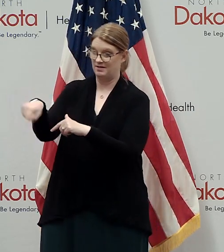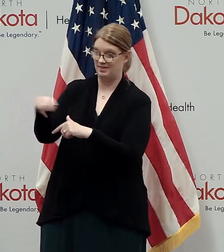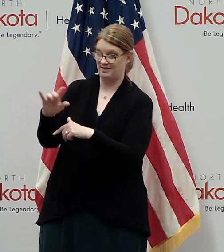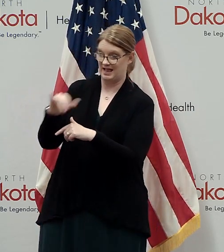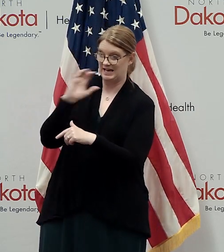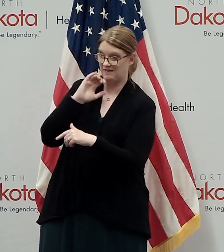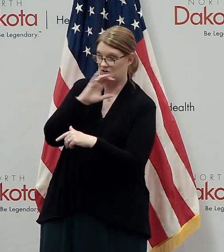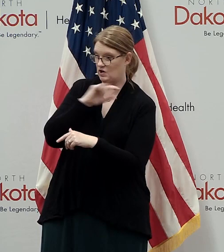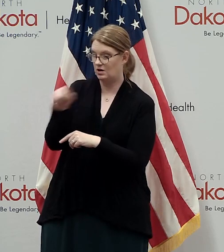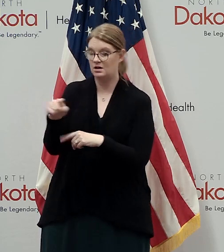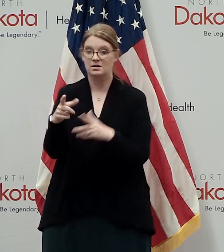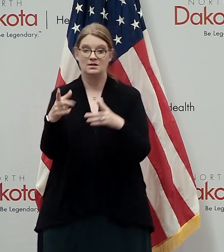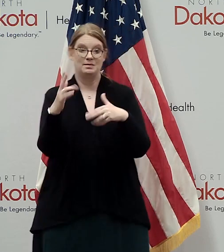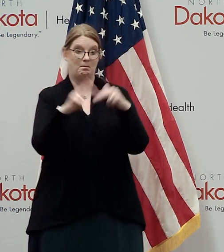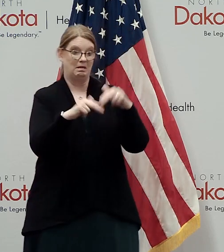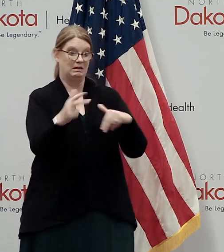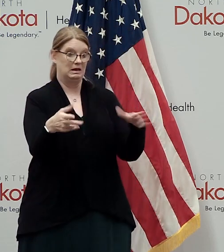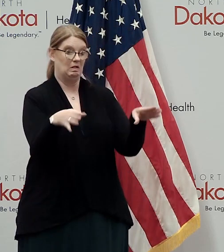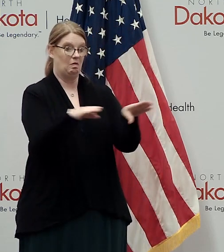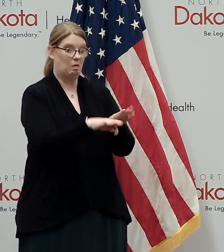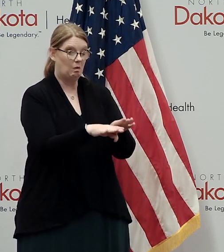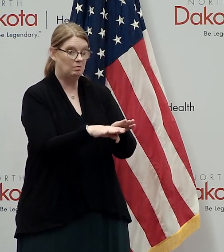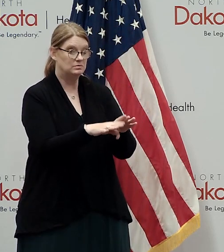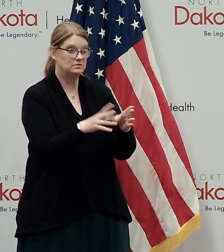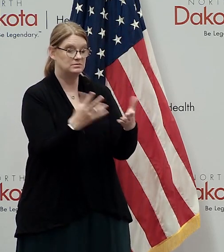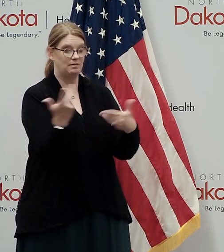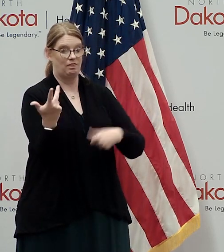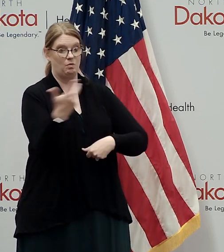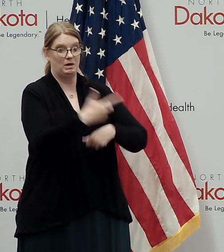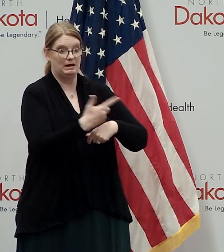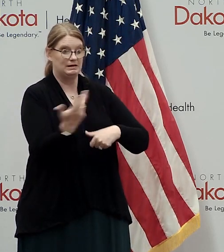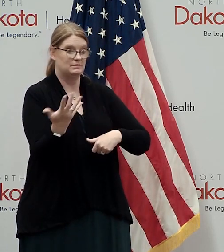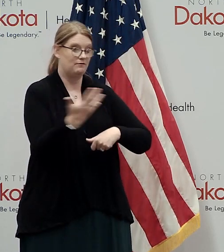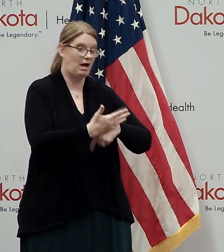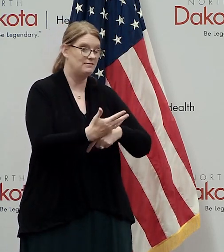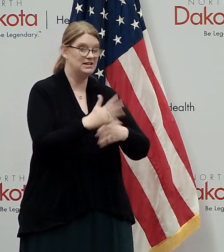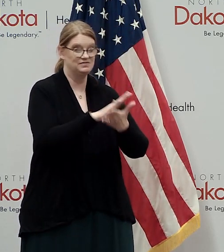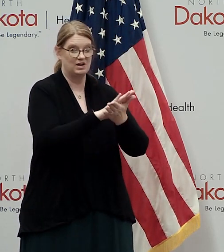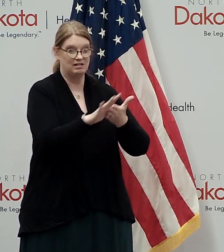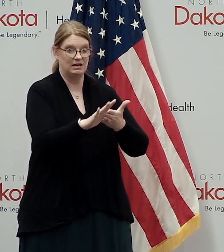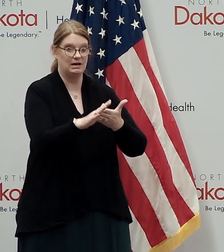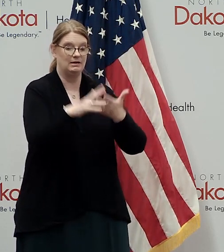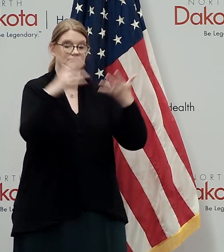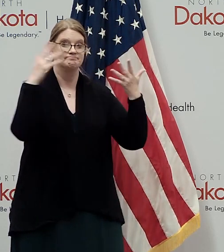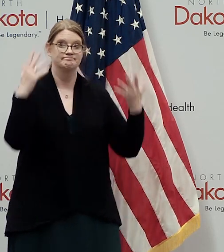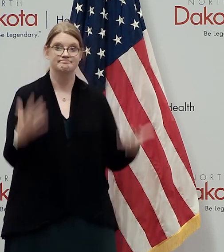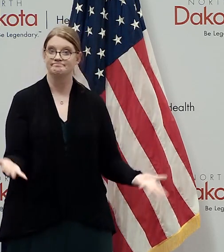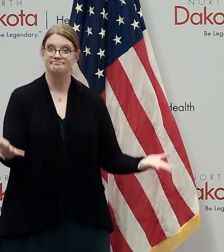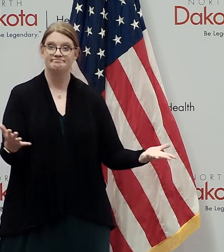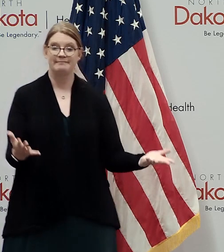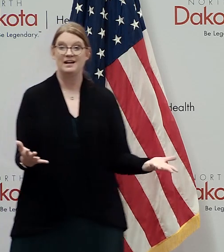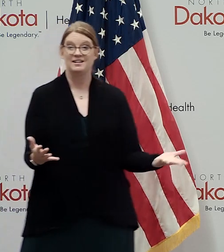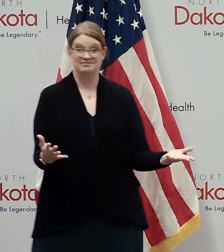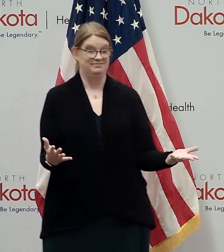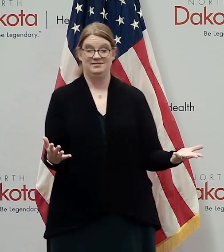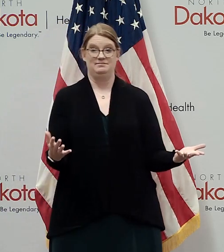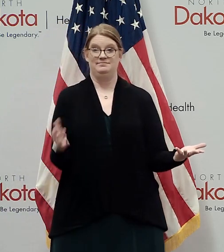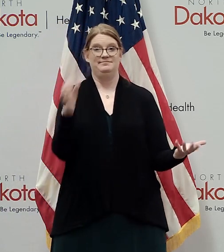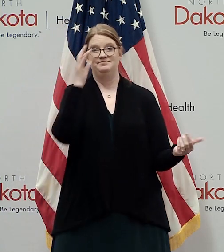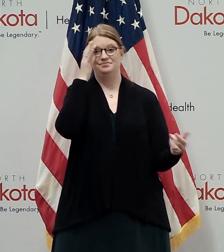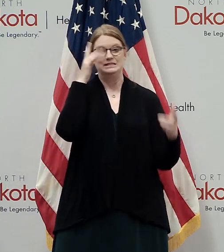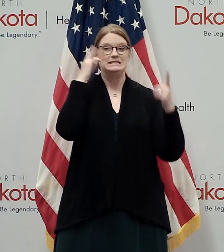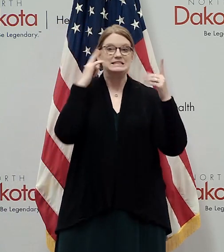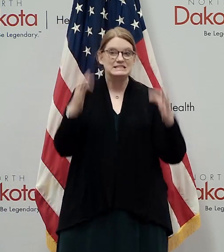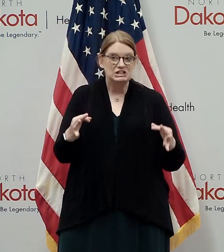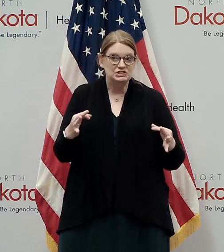time, am I closing the building for 3 days or 5 days for cleaning? Those are all decisions that are going to be made at the local